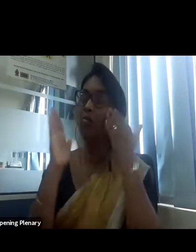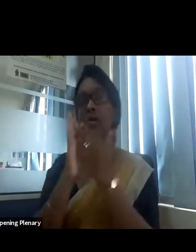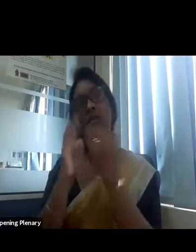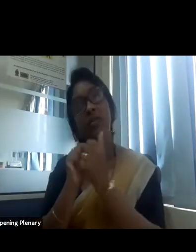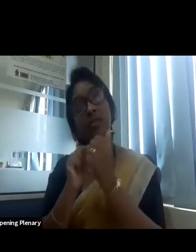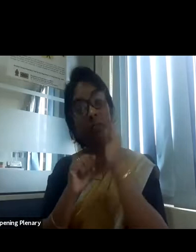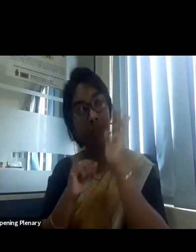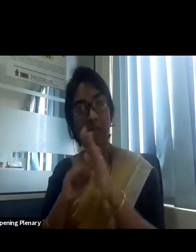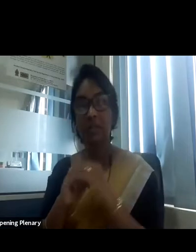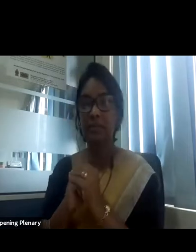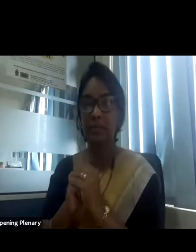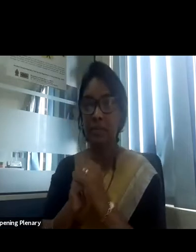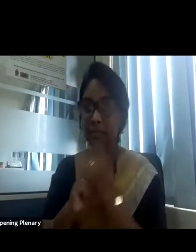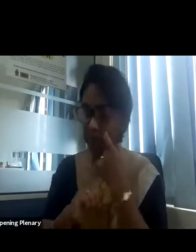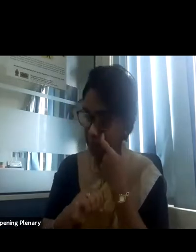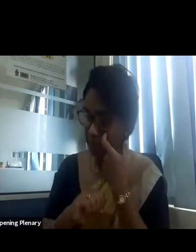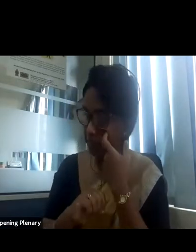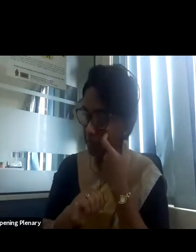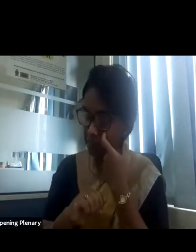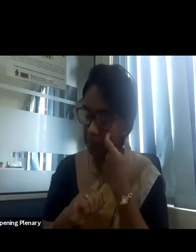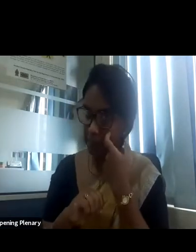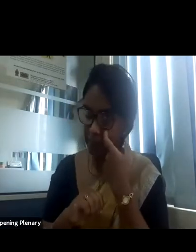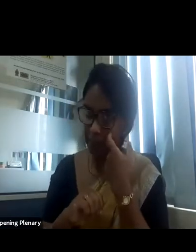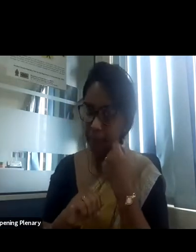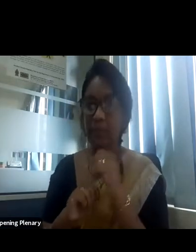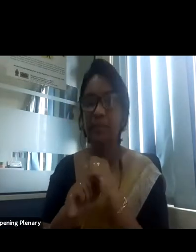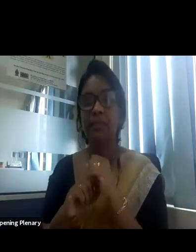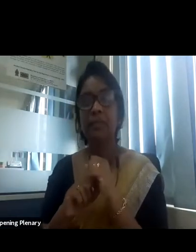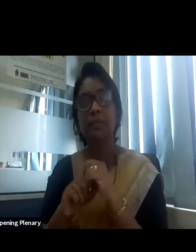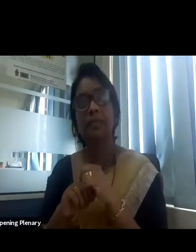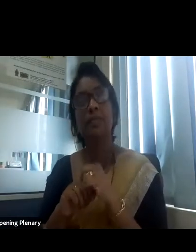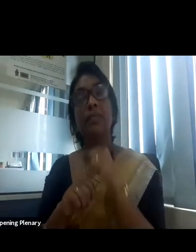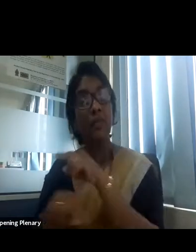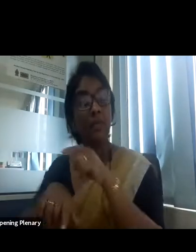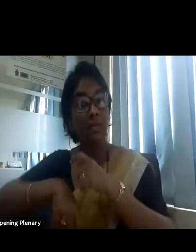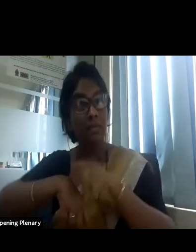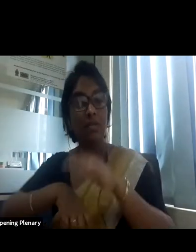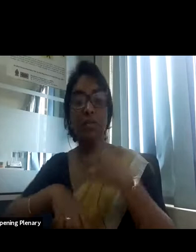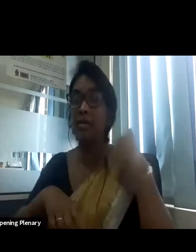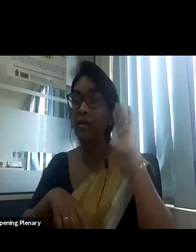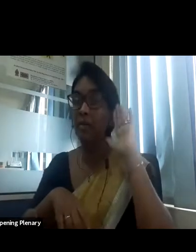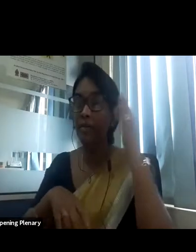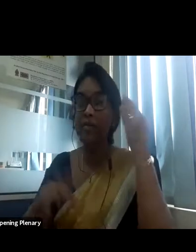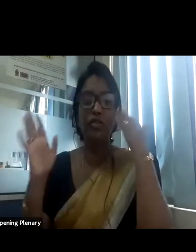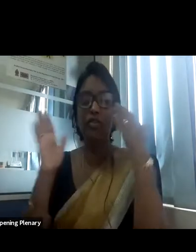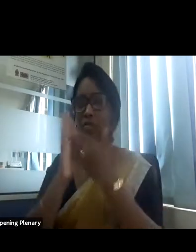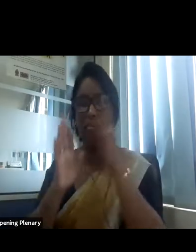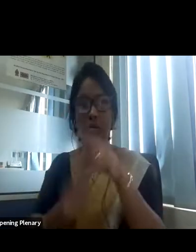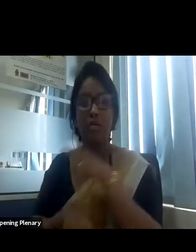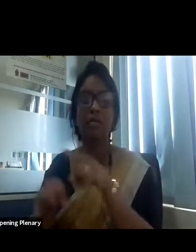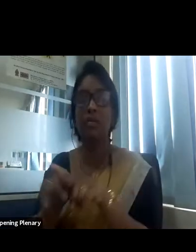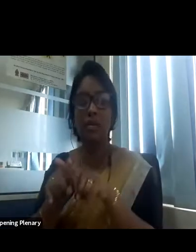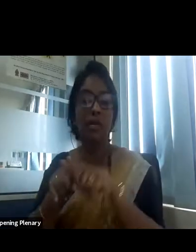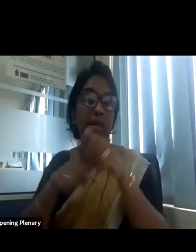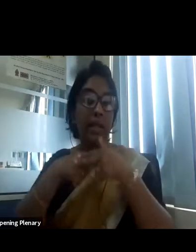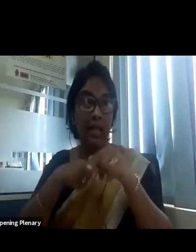soon. What makes this event special is that these sessions are carefully curated to deliver value